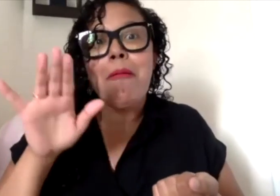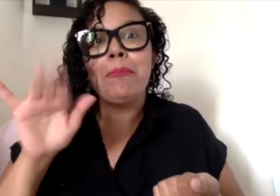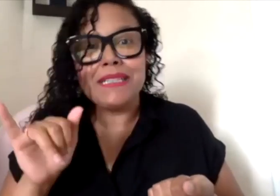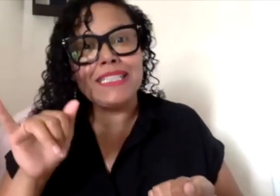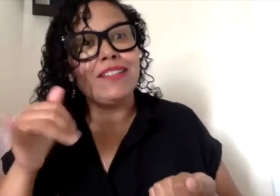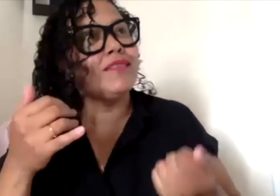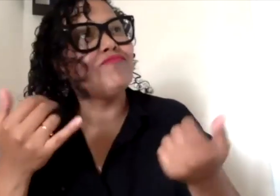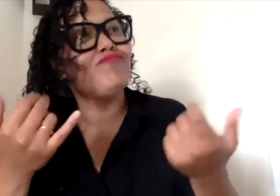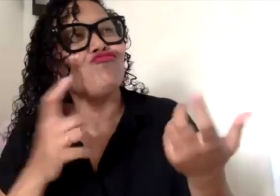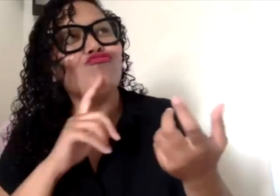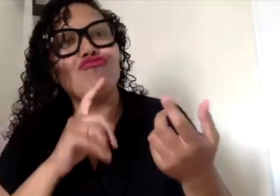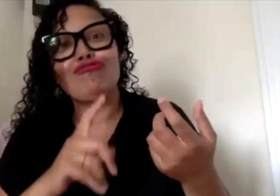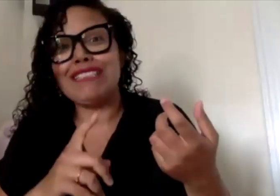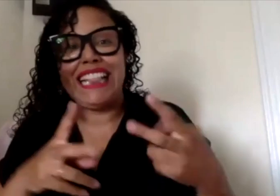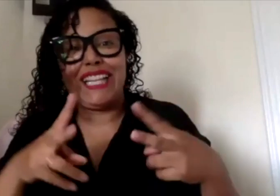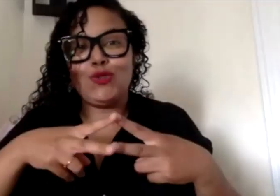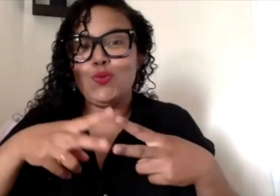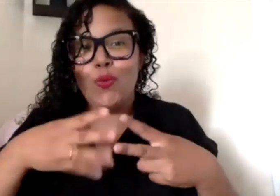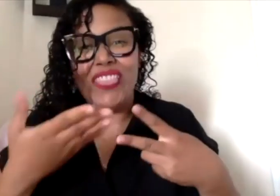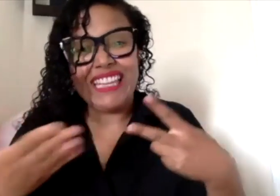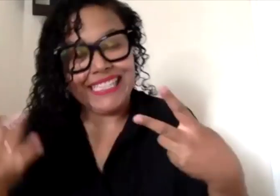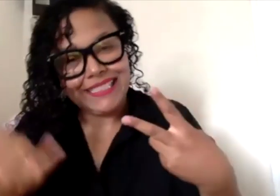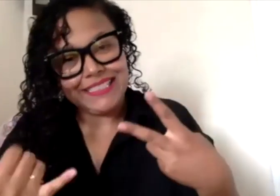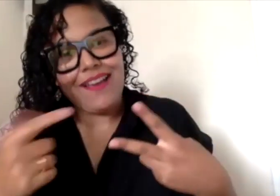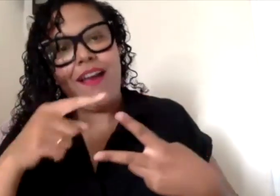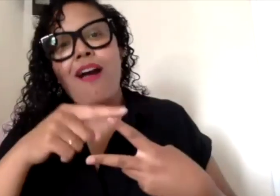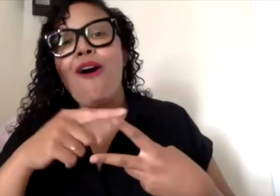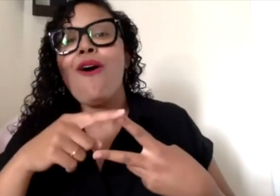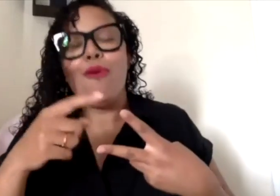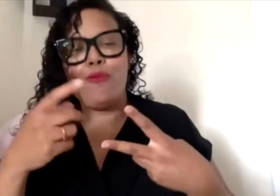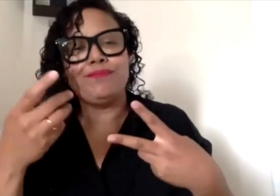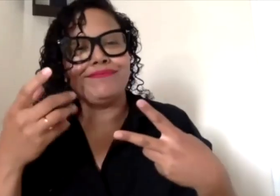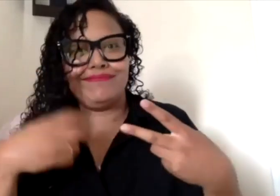of interest and my hobbies, really, there are two things.